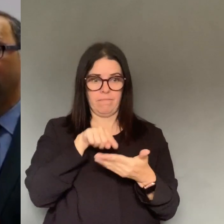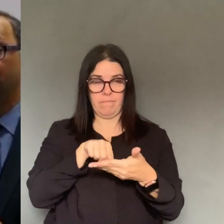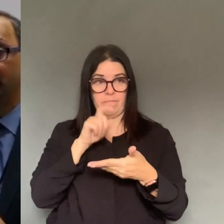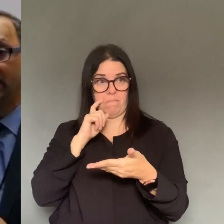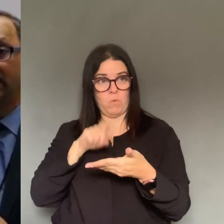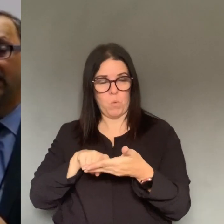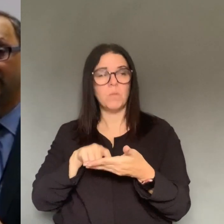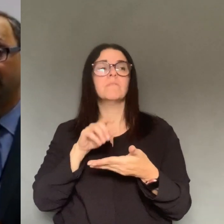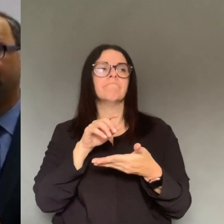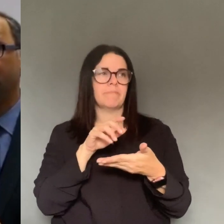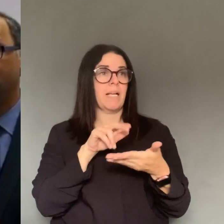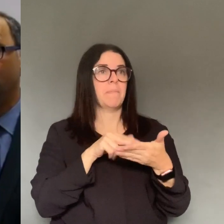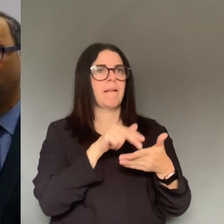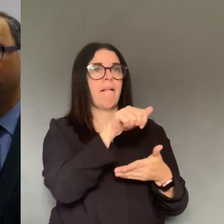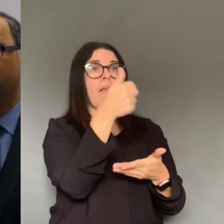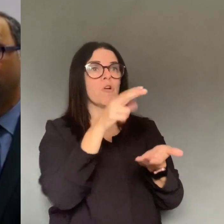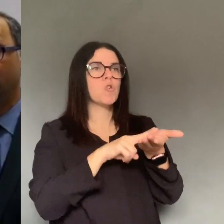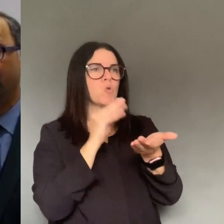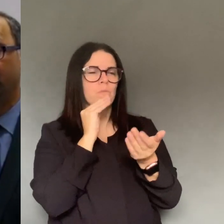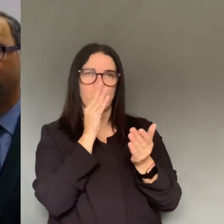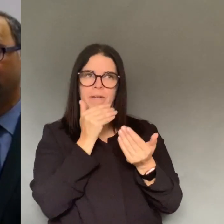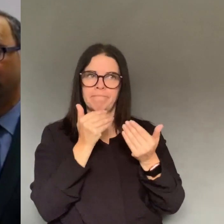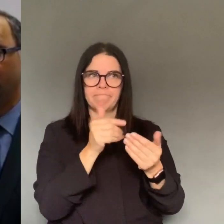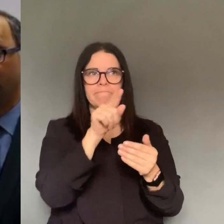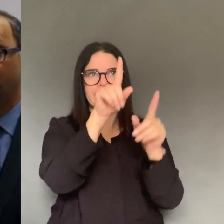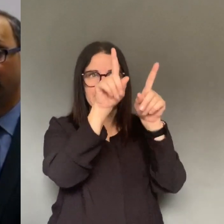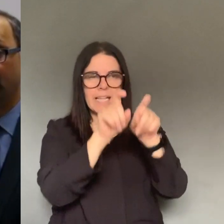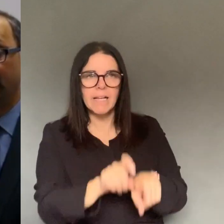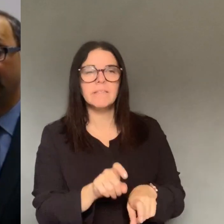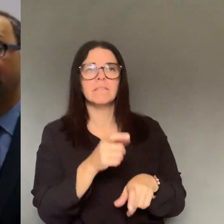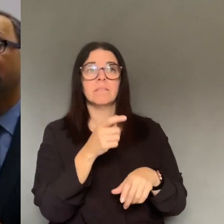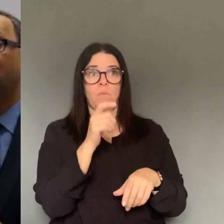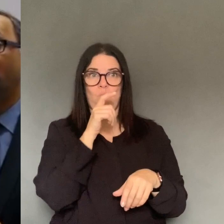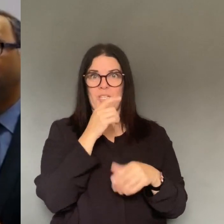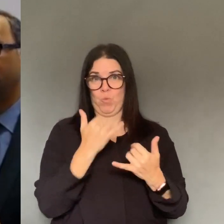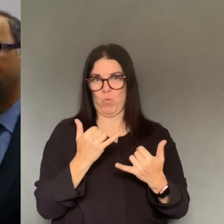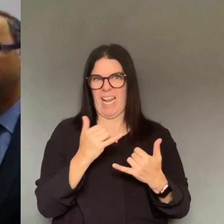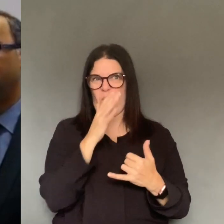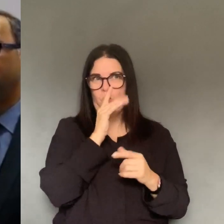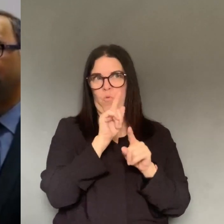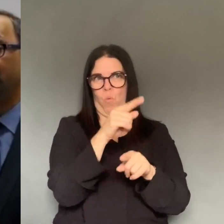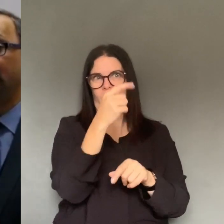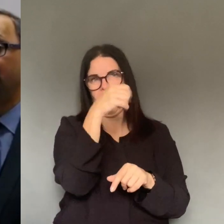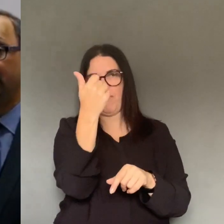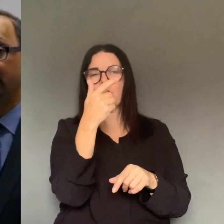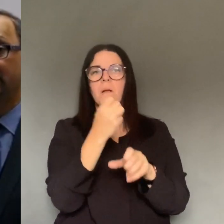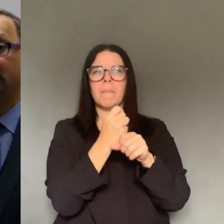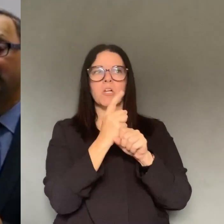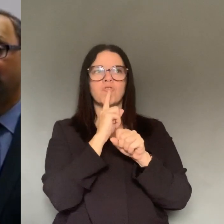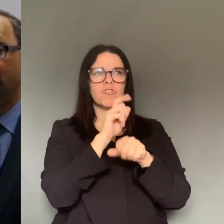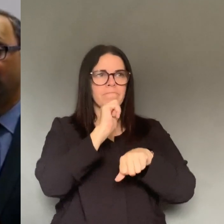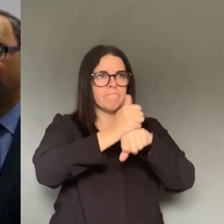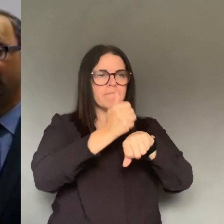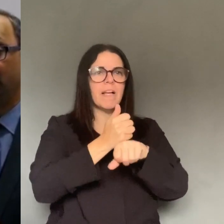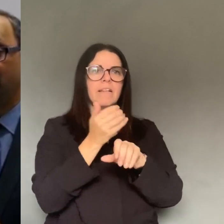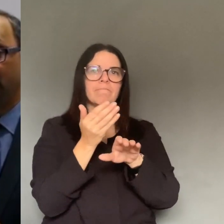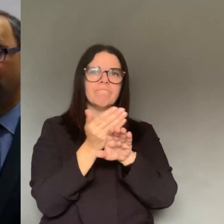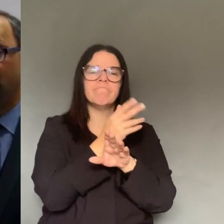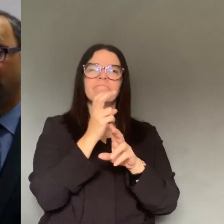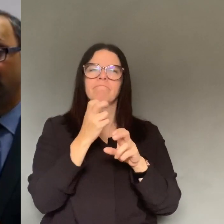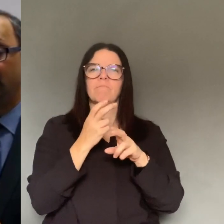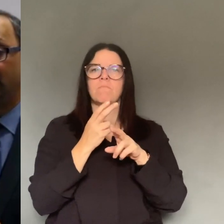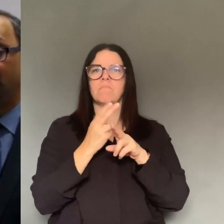another home today, and we'll continue to work through our way to make sure that we are getting all those active screening in place to make sure that